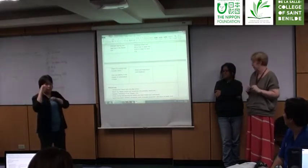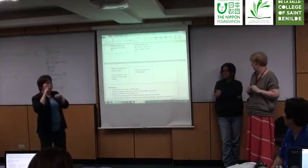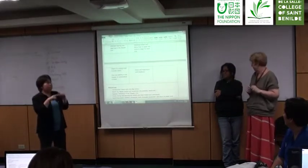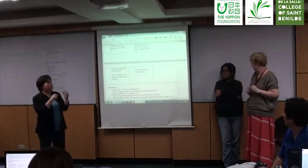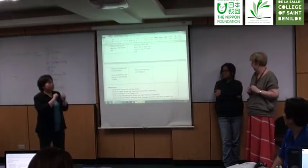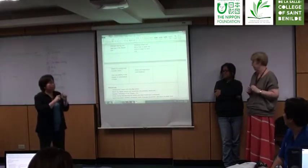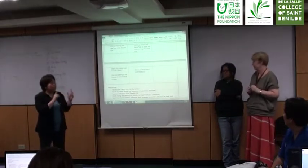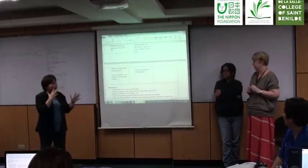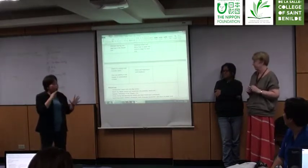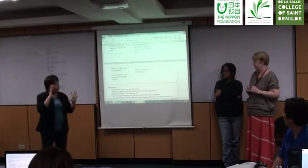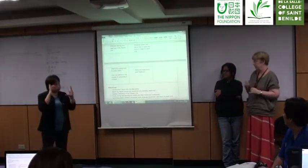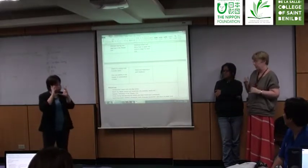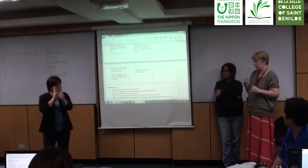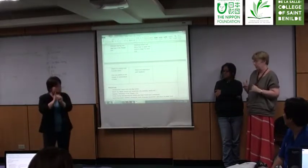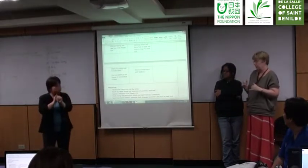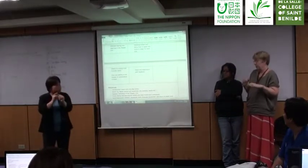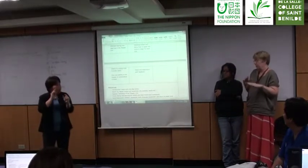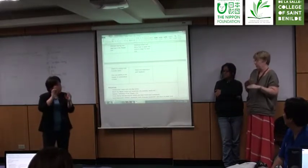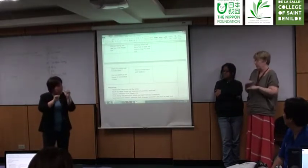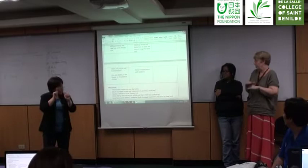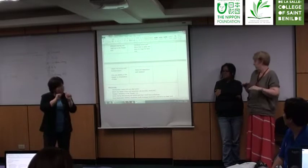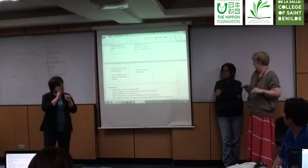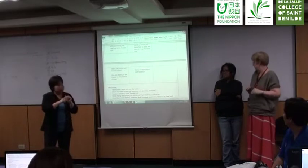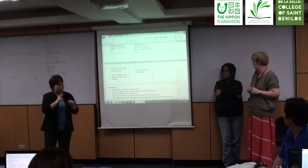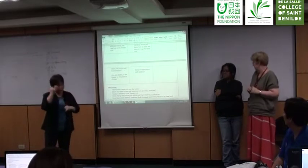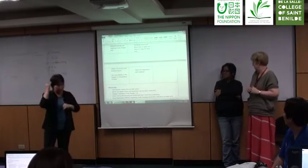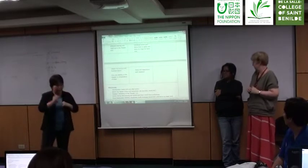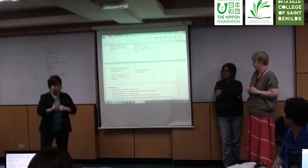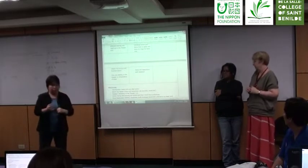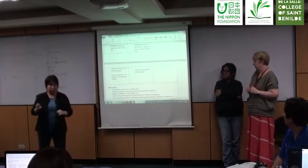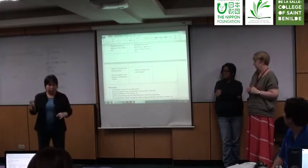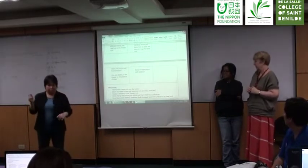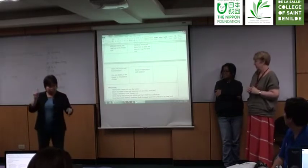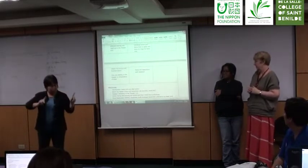performance. You know, performance in front of an audience,